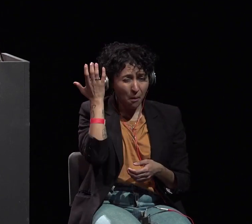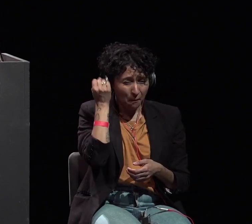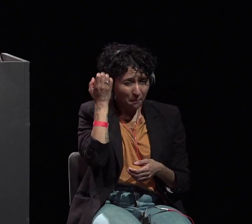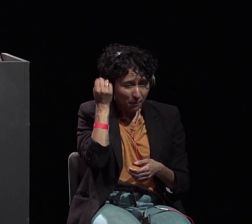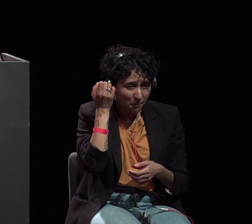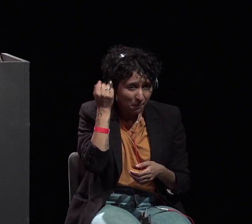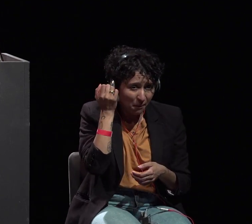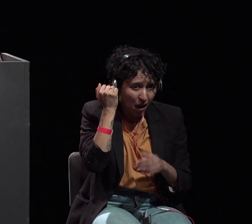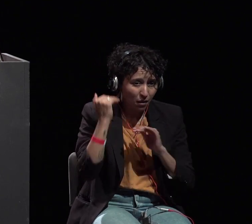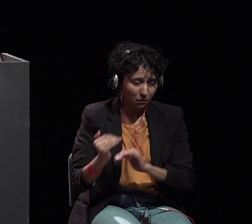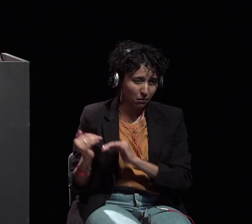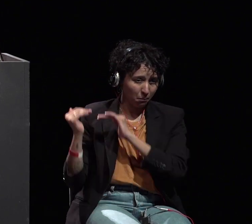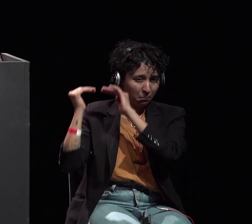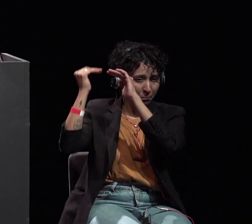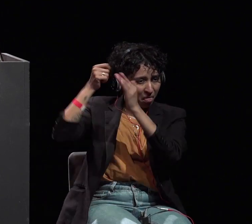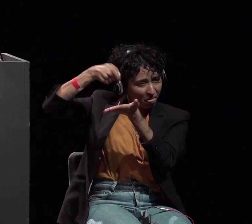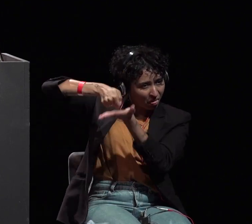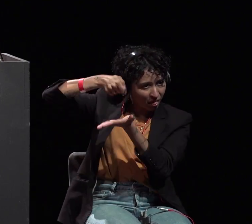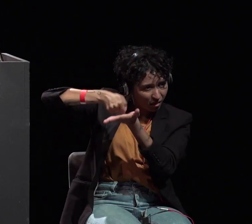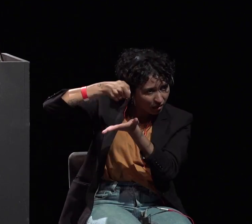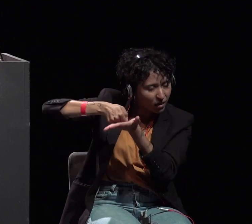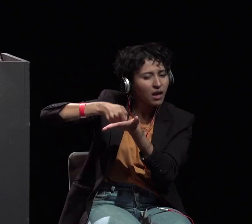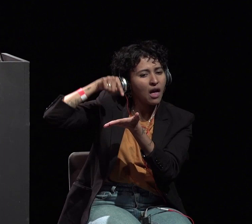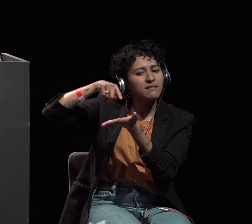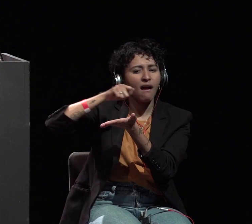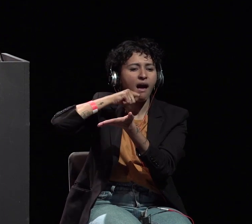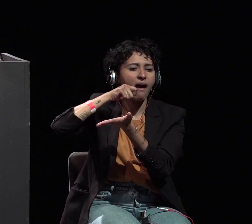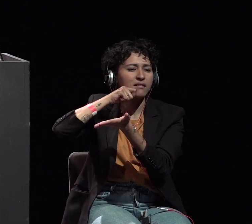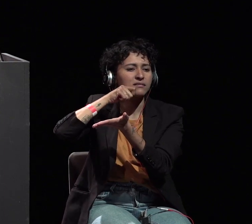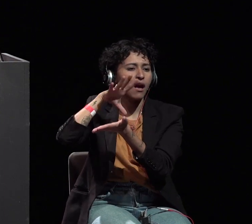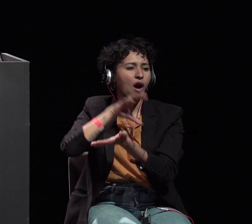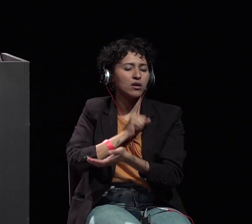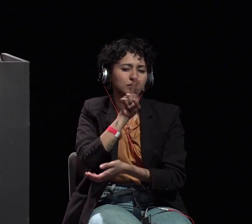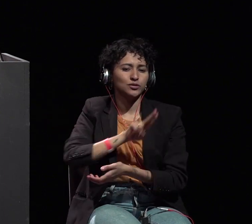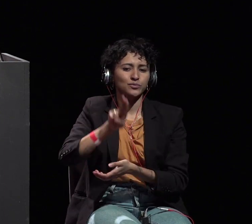visual vocabularies of the Pacific as well as the Atlantic.